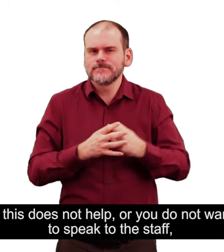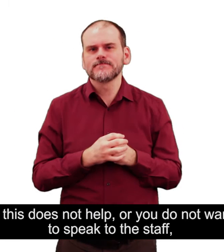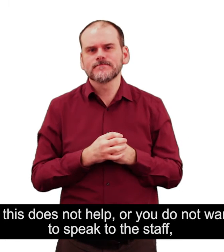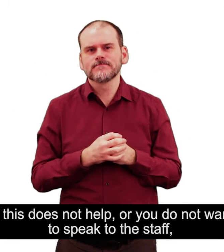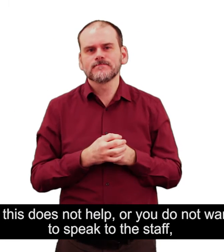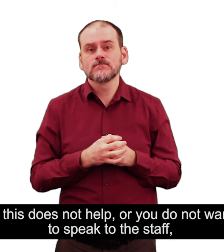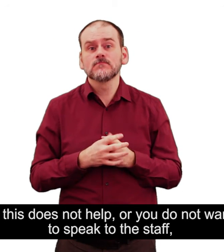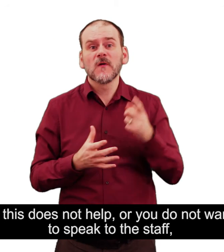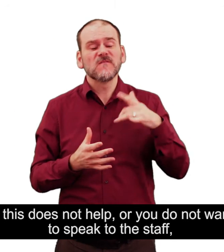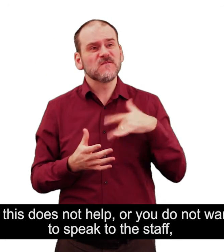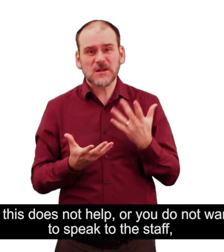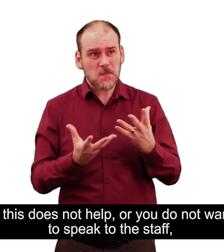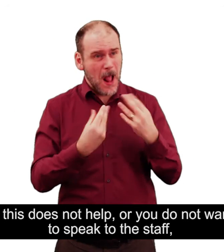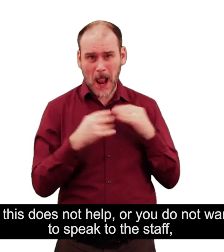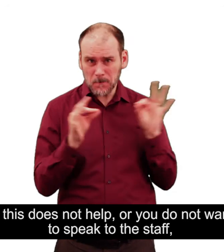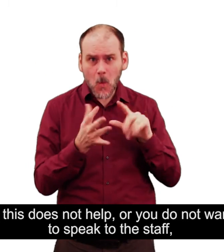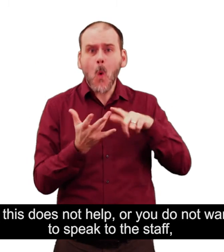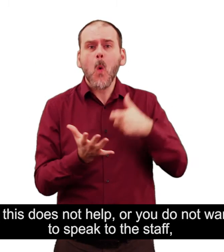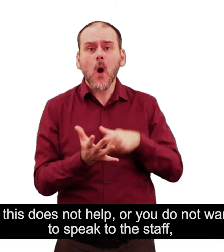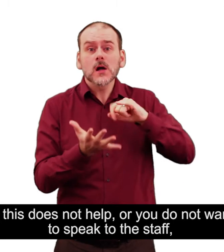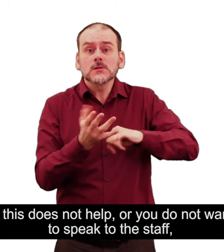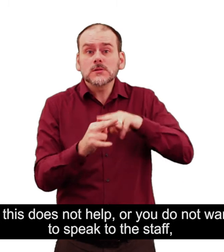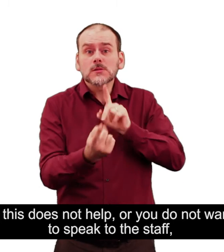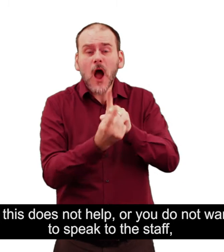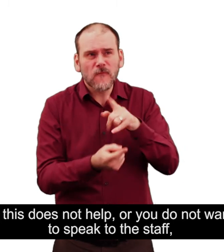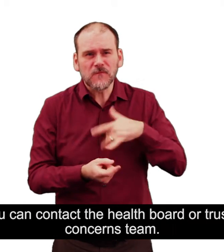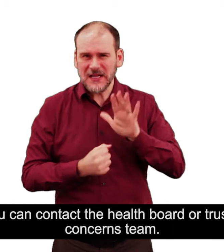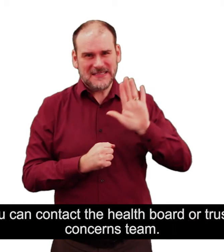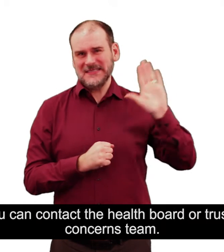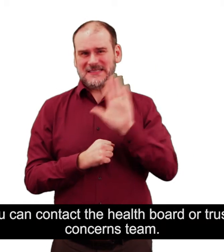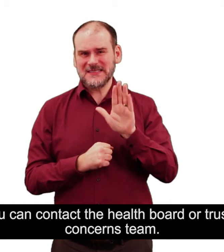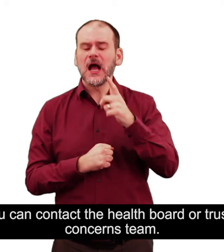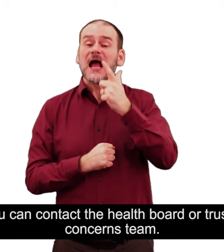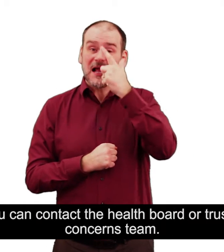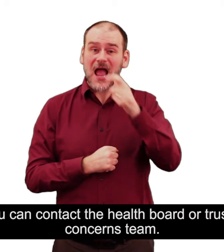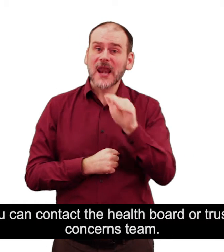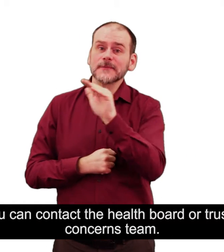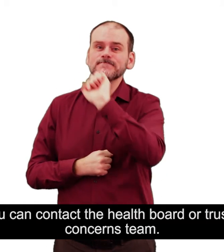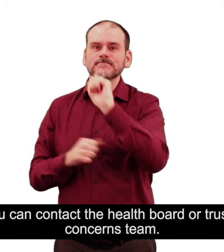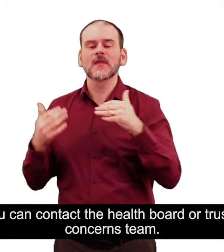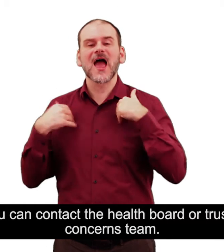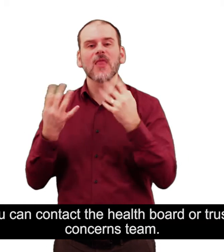If this does not help, or you do not want to speak to the staff, you can contact the Health Board or Trust's concerns team.